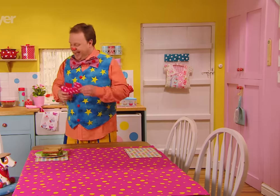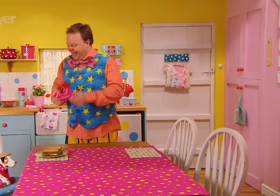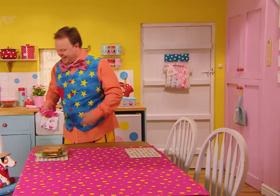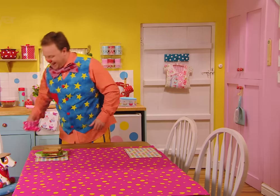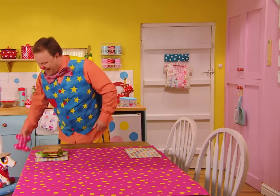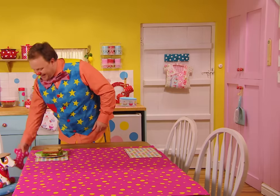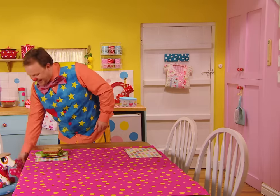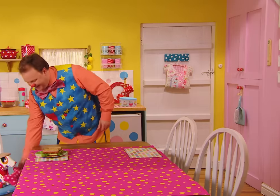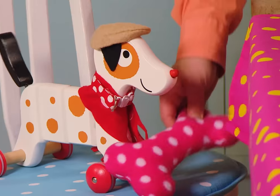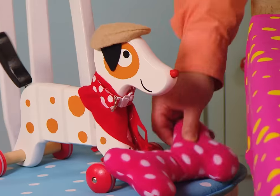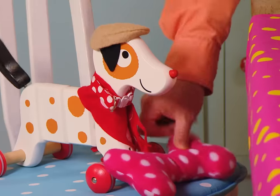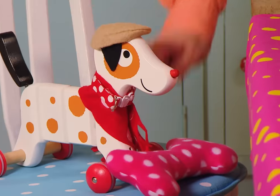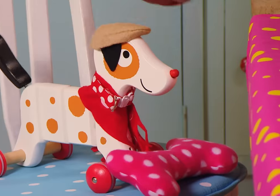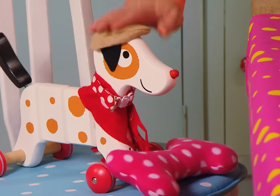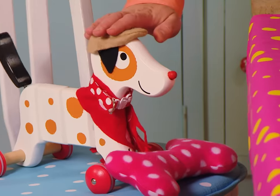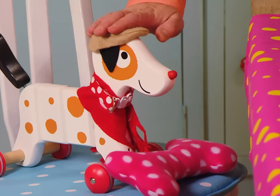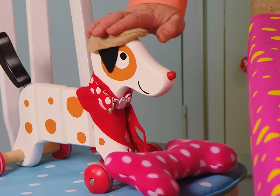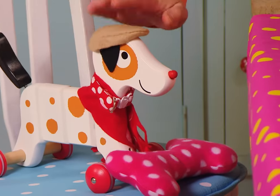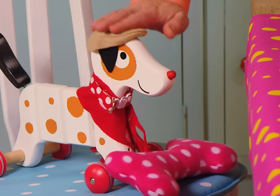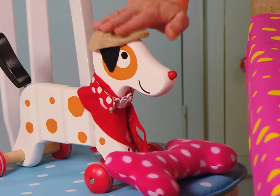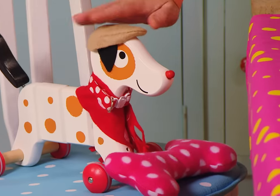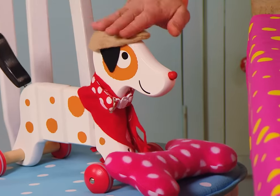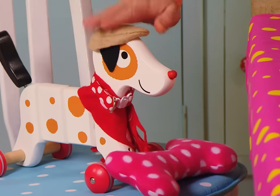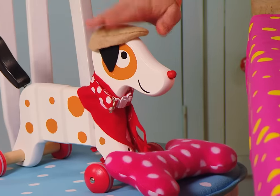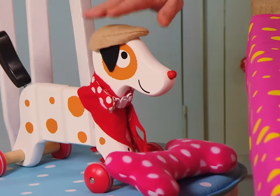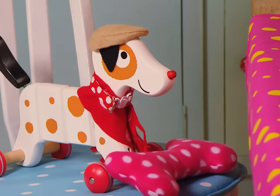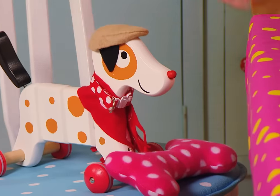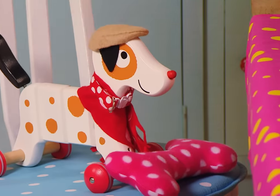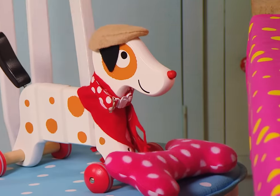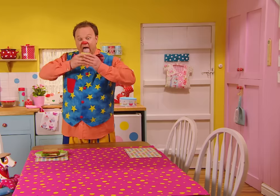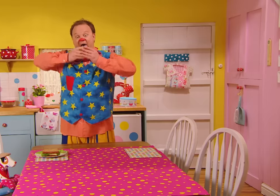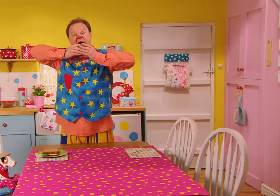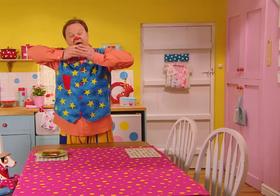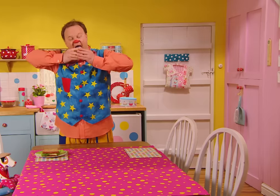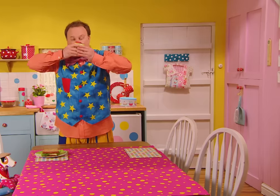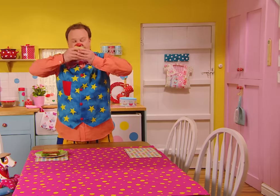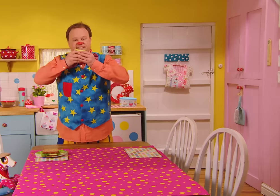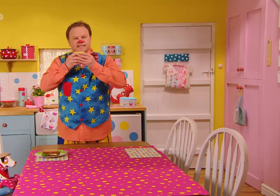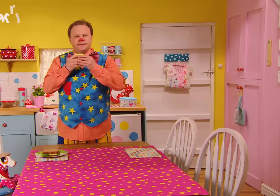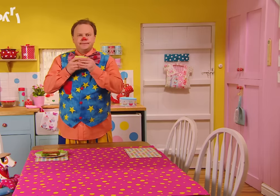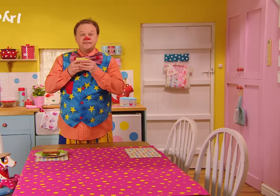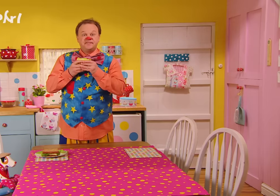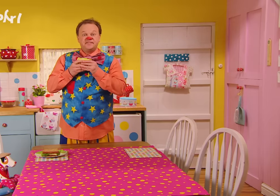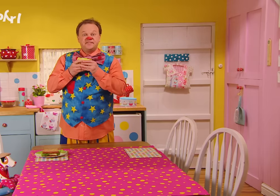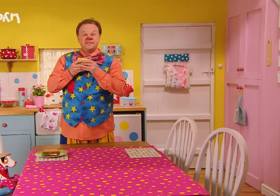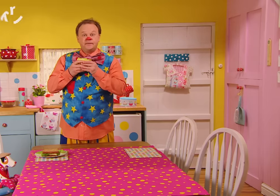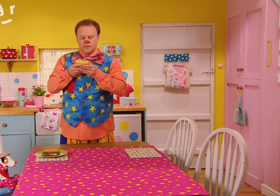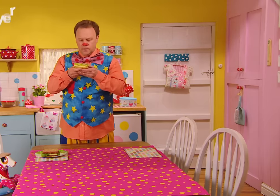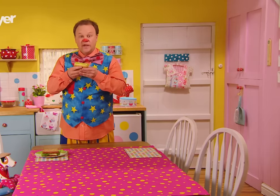know. There you go, the puppy. Roof, roof. Mr Tumble, please could you show us the sign for